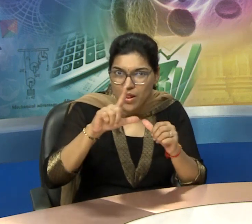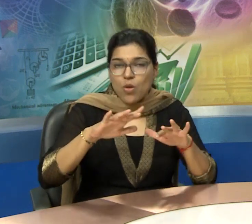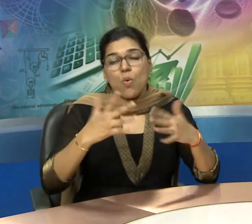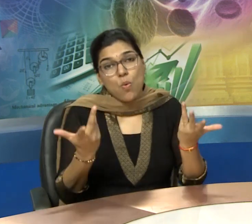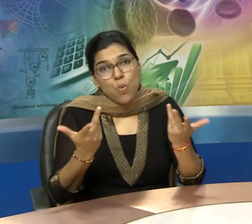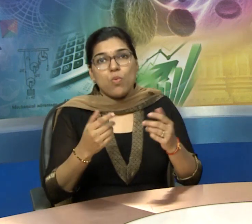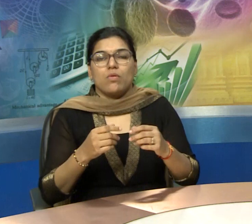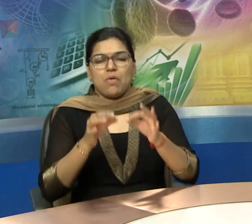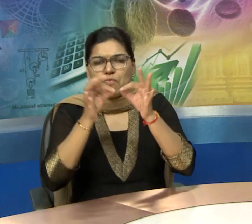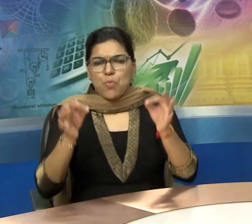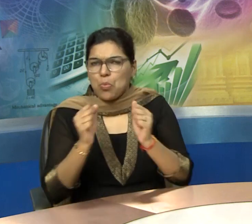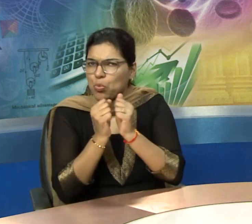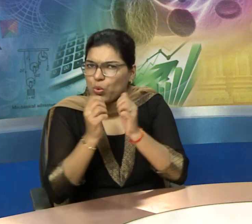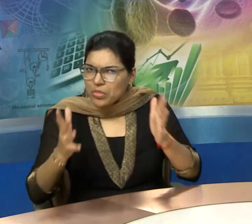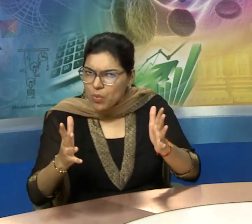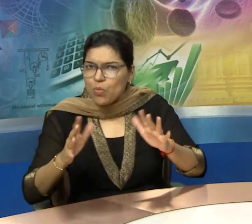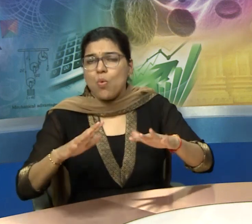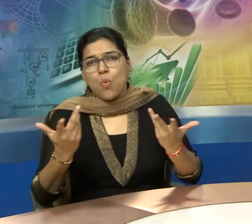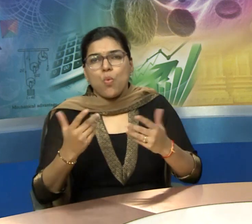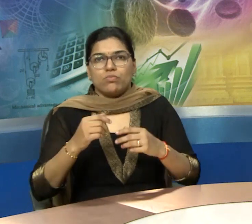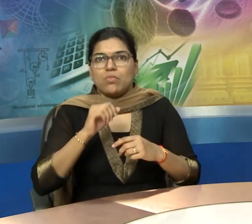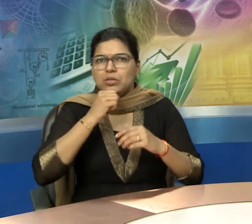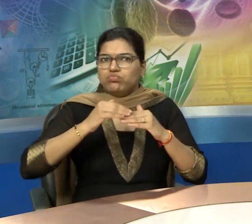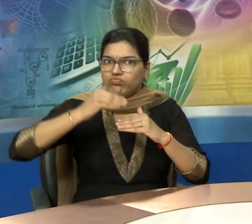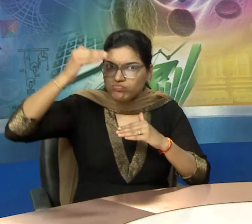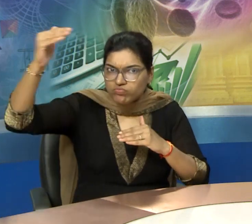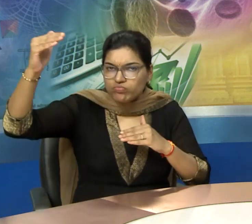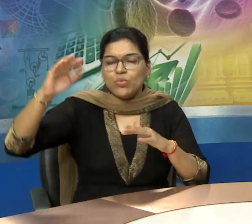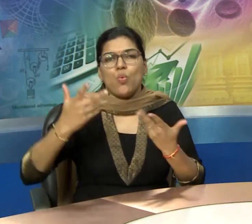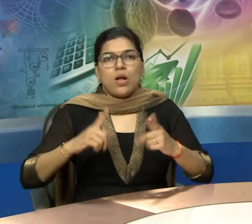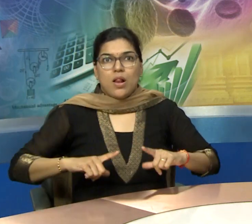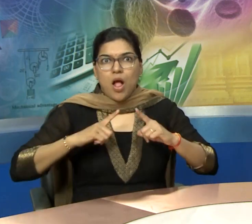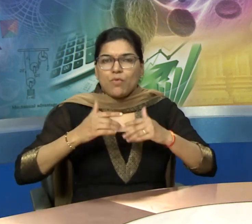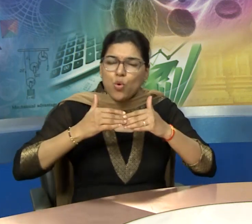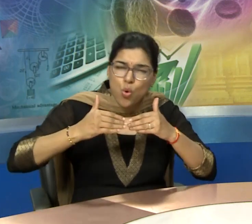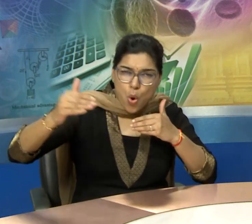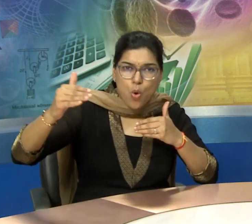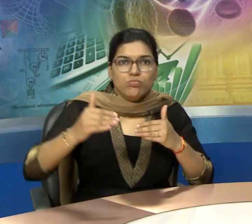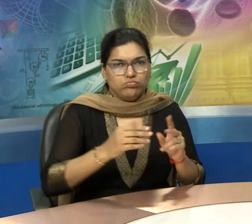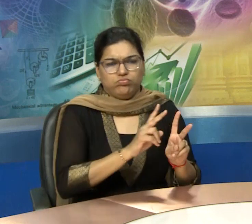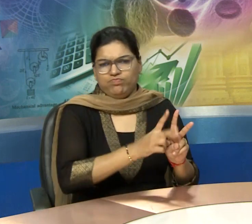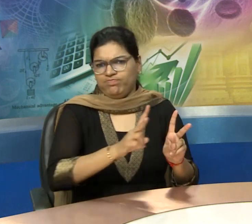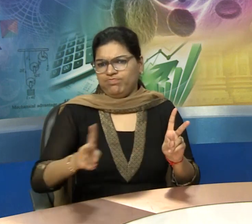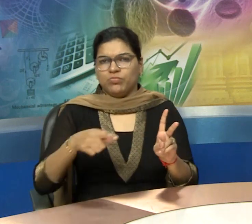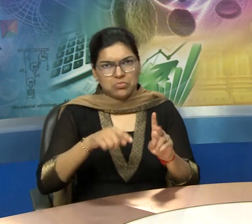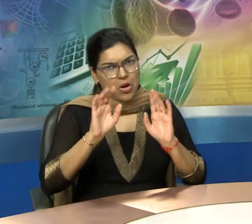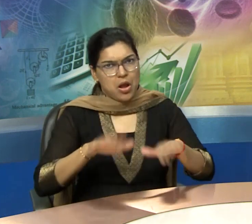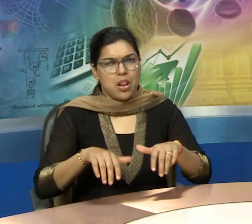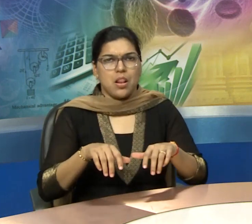provided in our society. So, as an educational